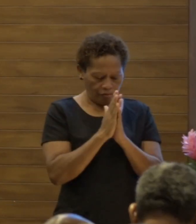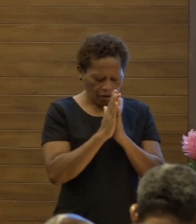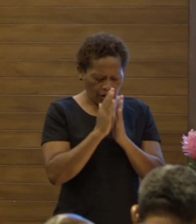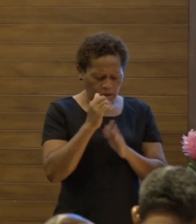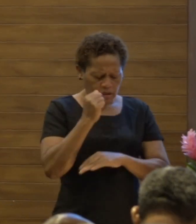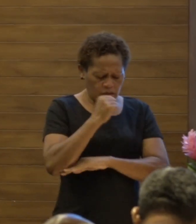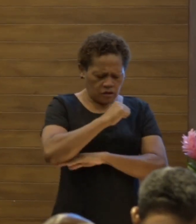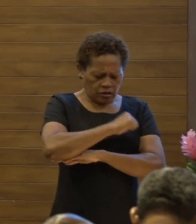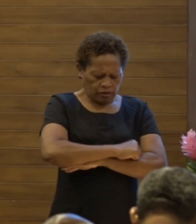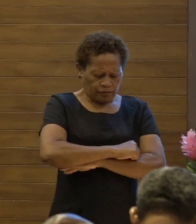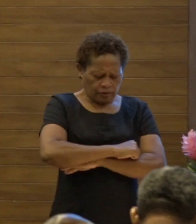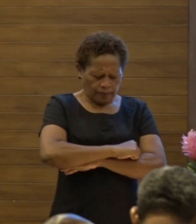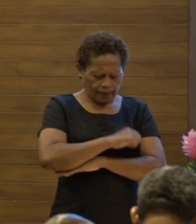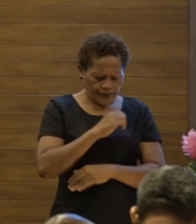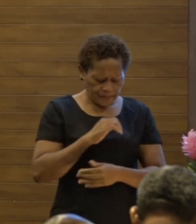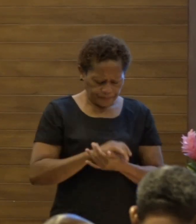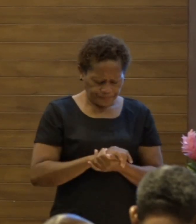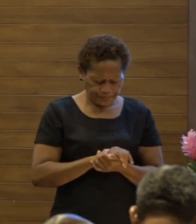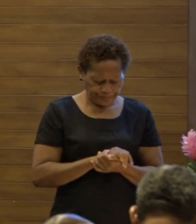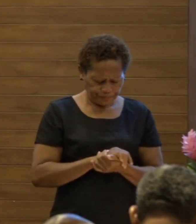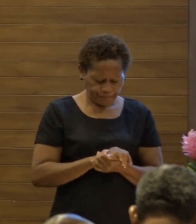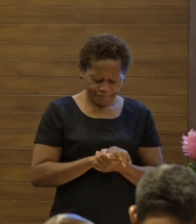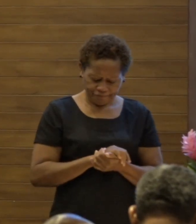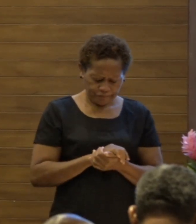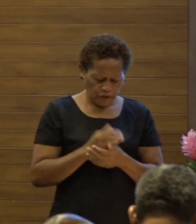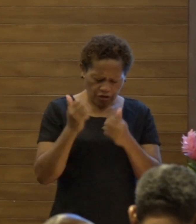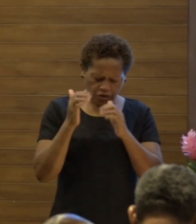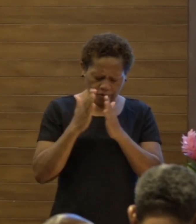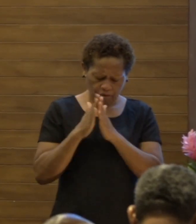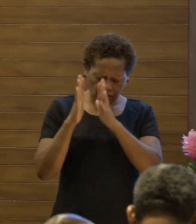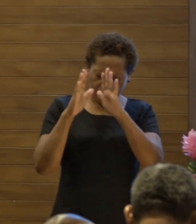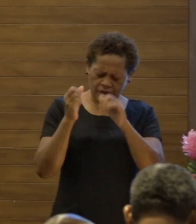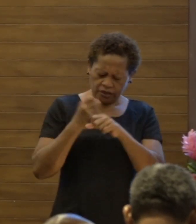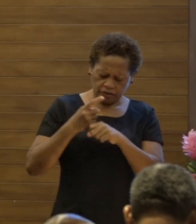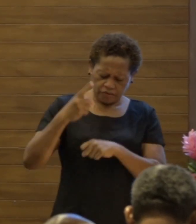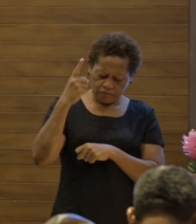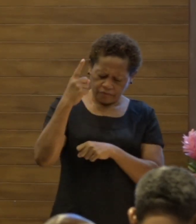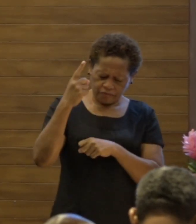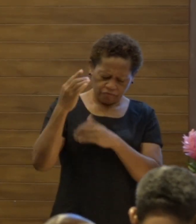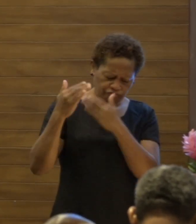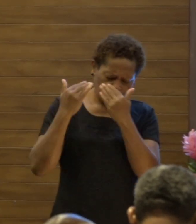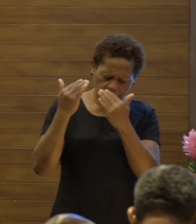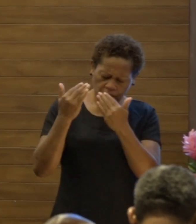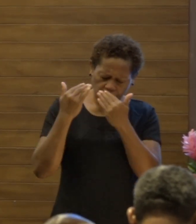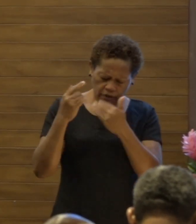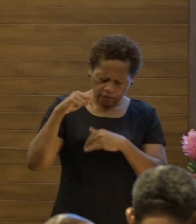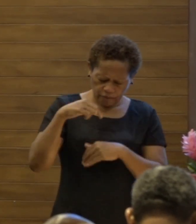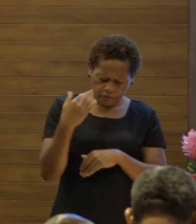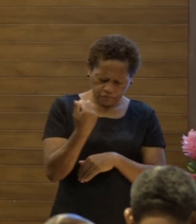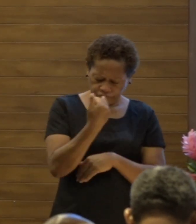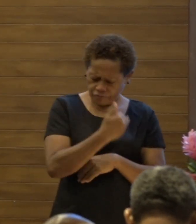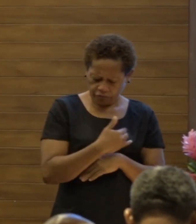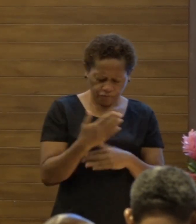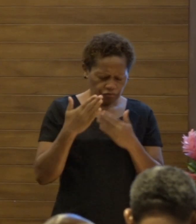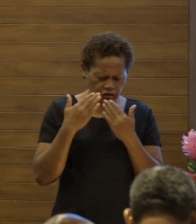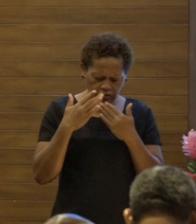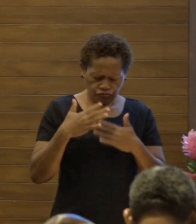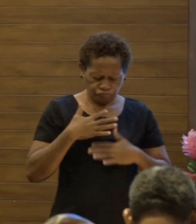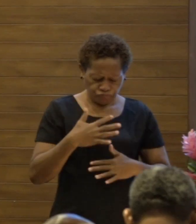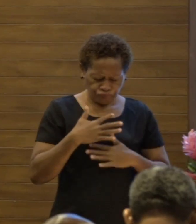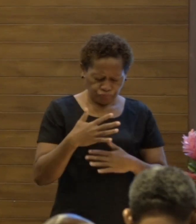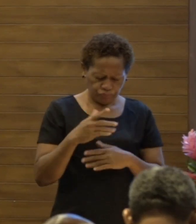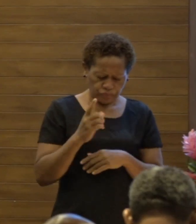us bow our head and pray. Gracious God, we acknowledge your presence this morning, and we thank you for the breath of life and the